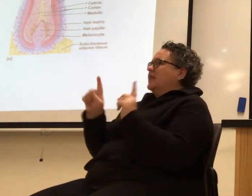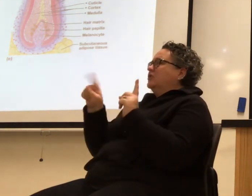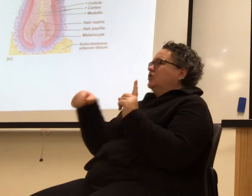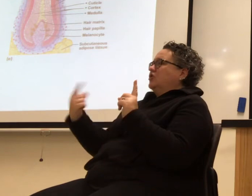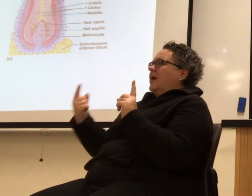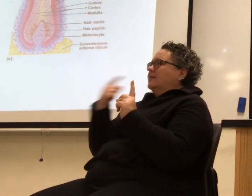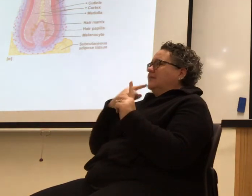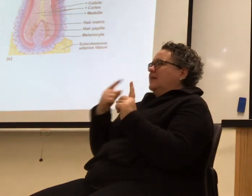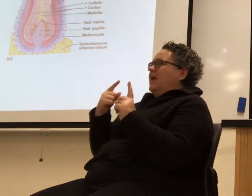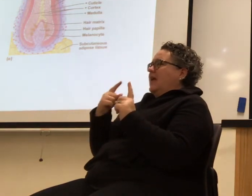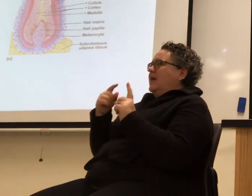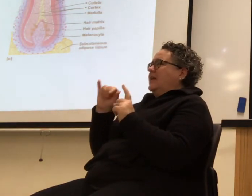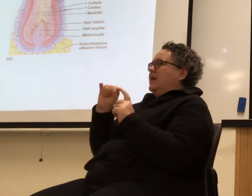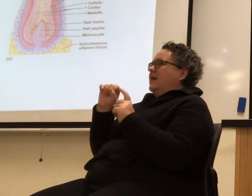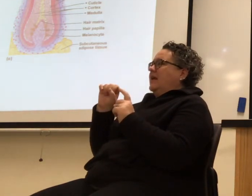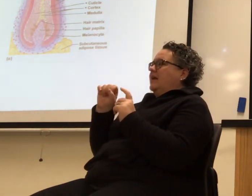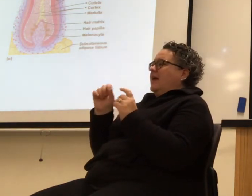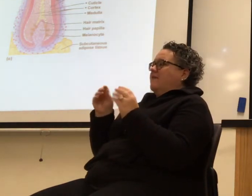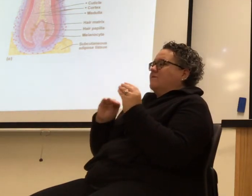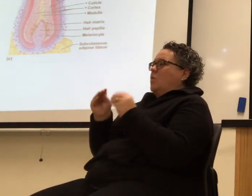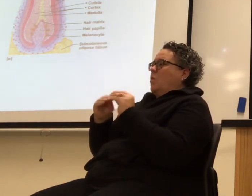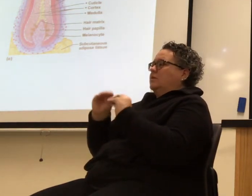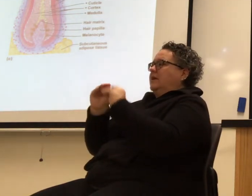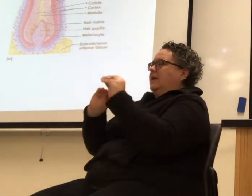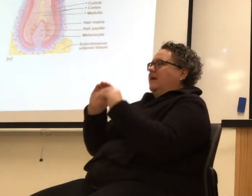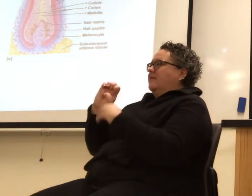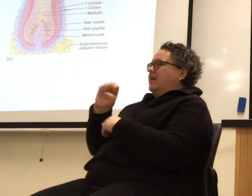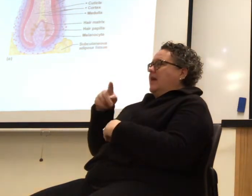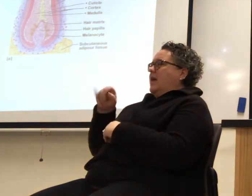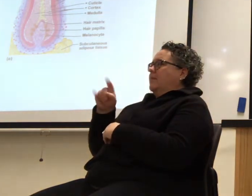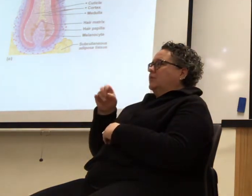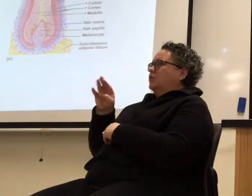infolding of the epidermis that's surrounding the hair follicle.